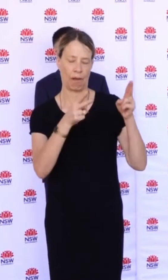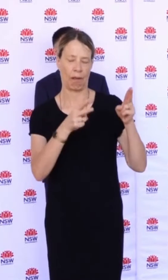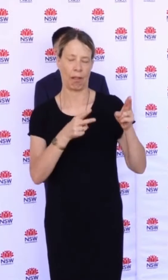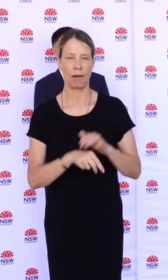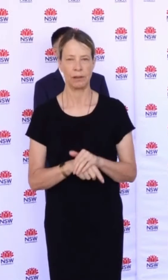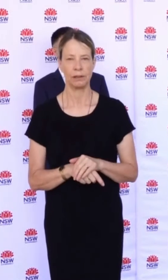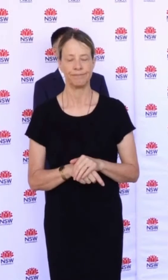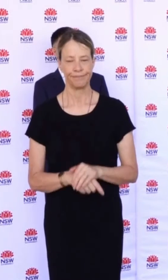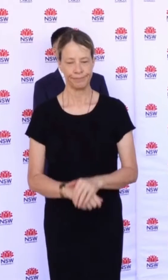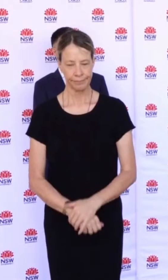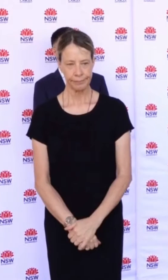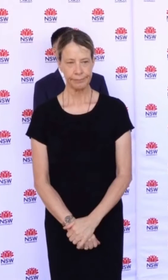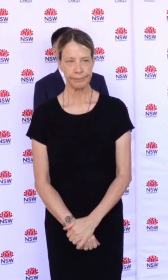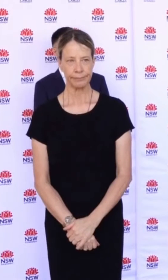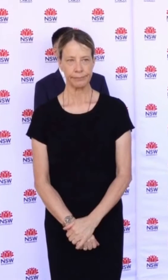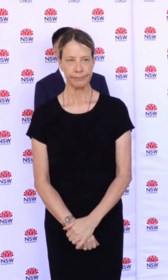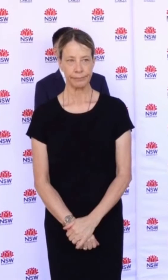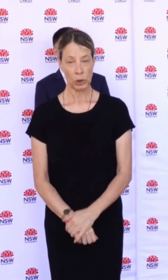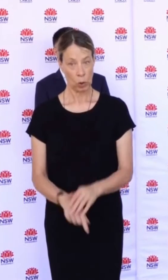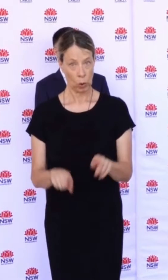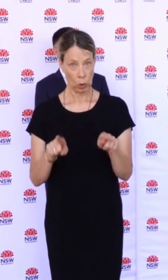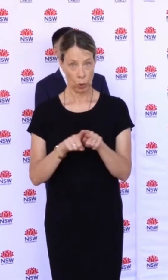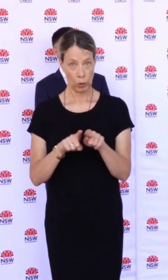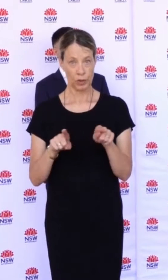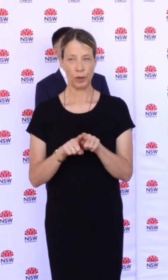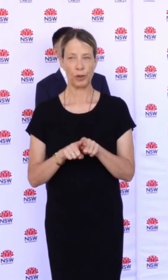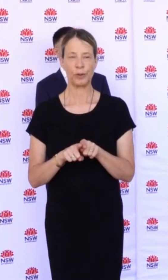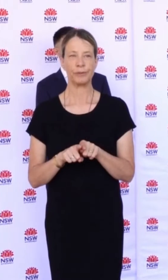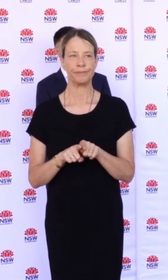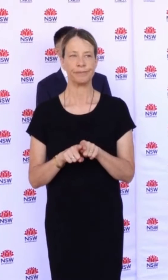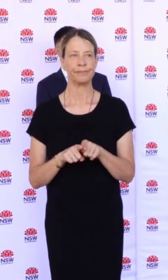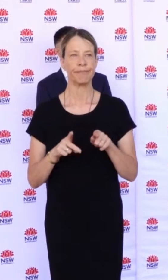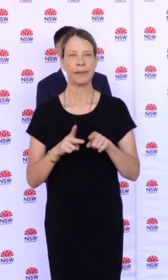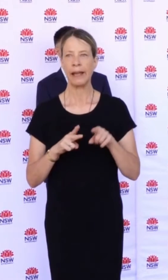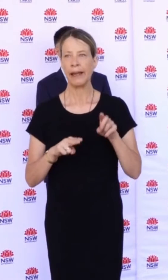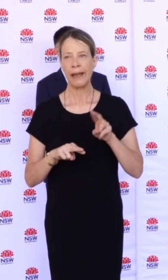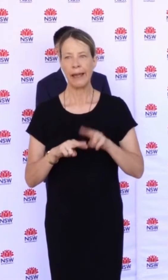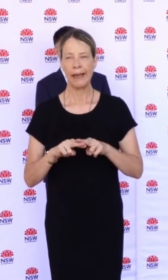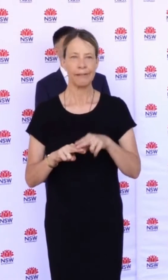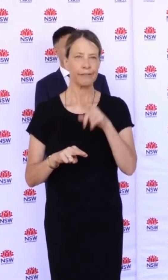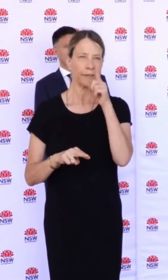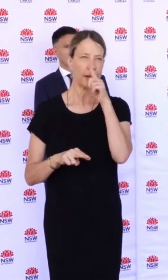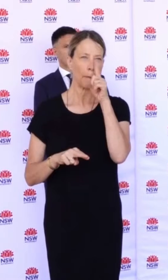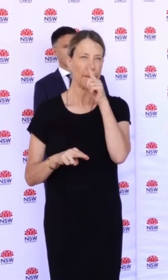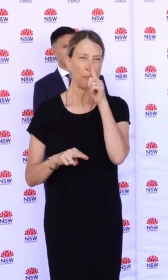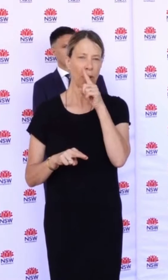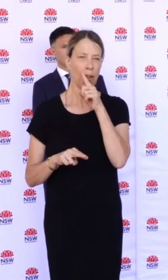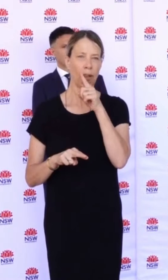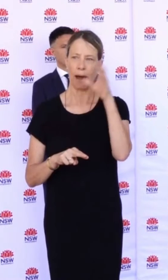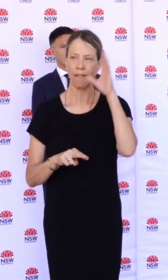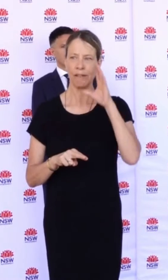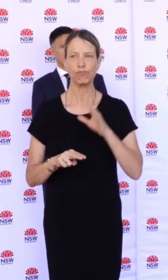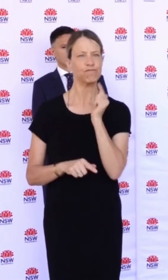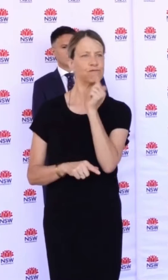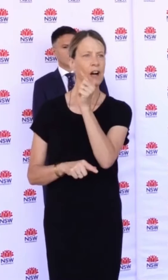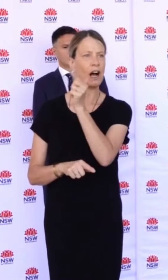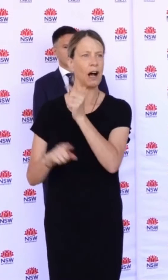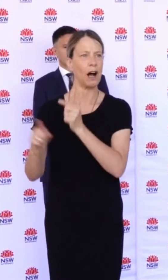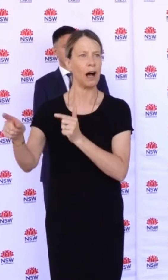regional area. There's also another critical factor, and that is if we do get people who deteriorate, we want them to be able